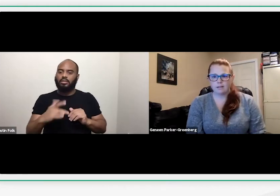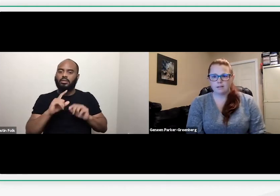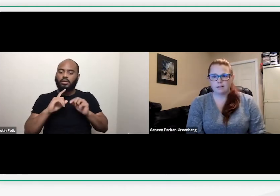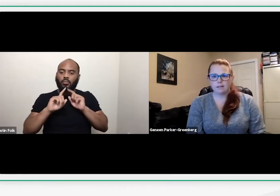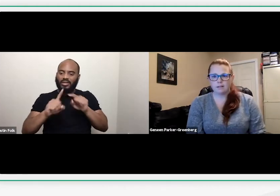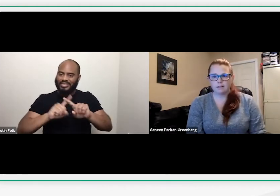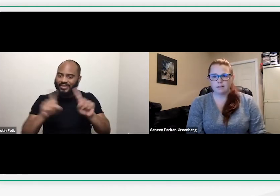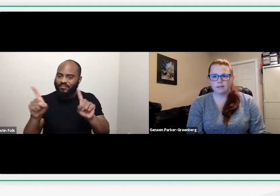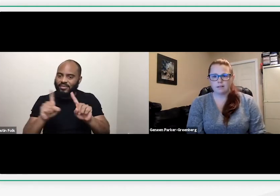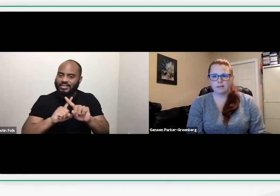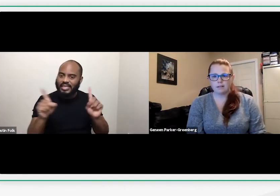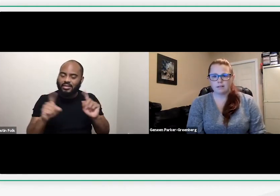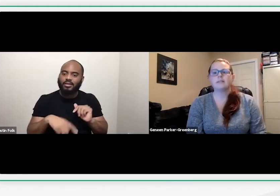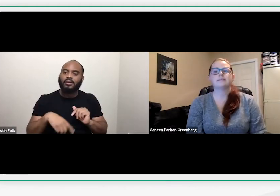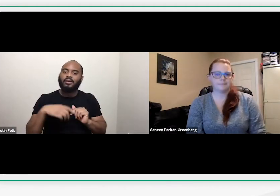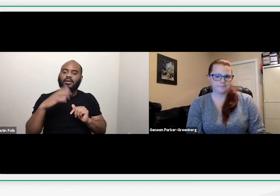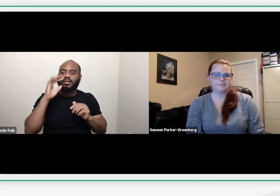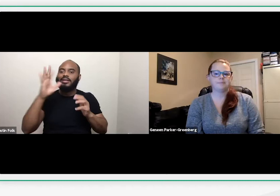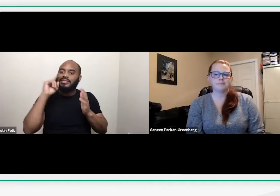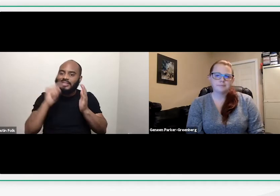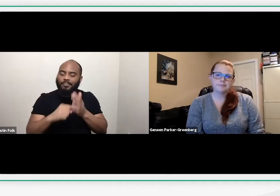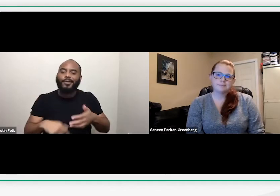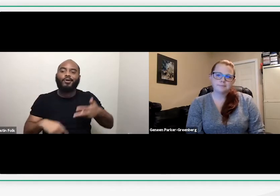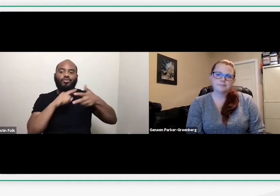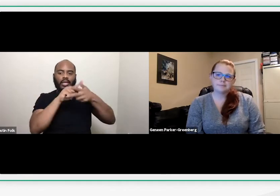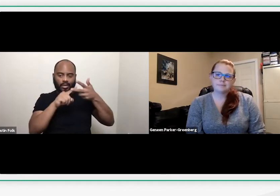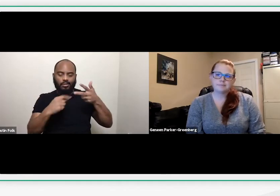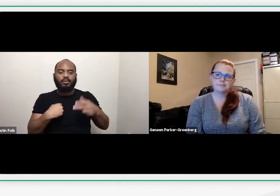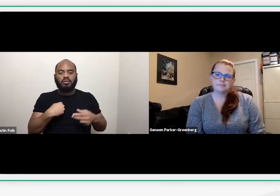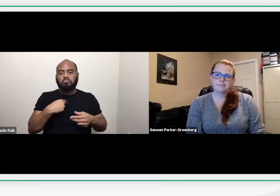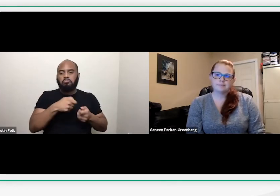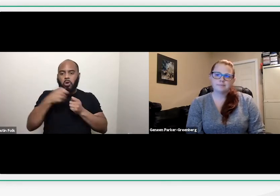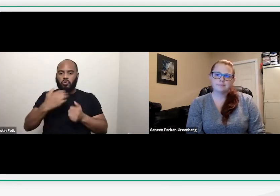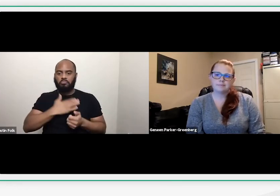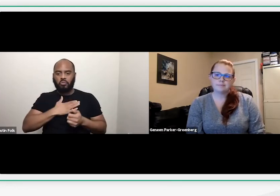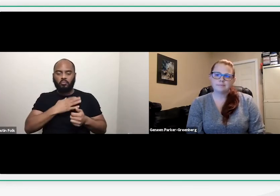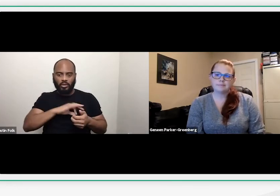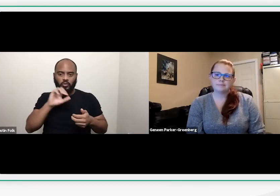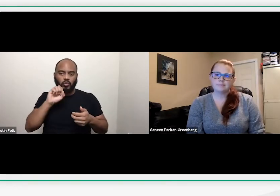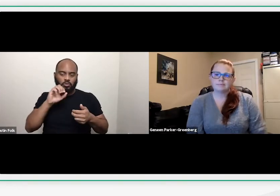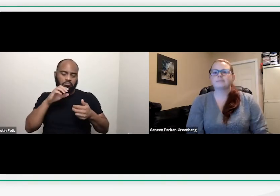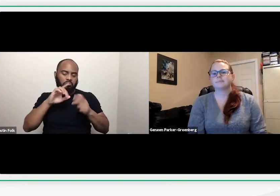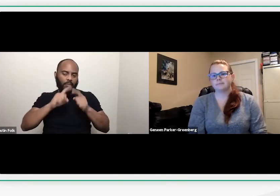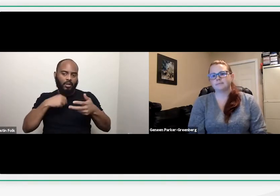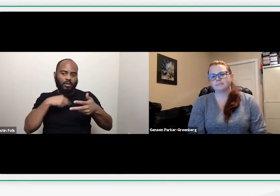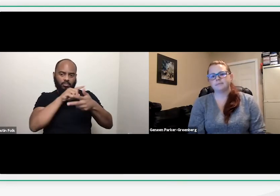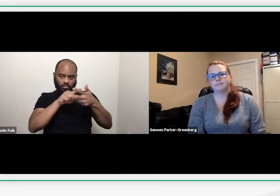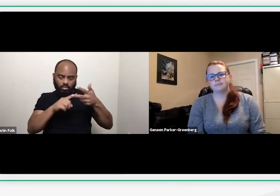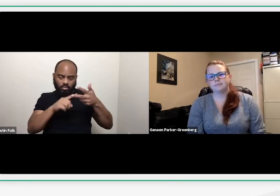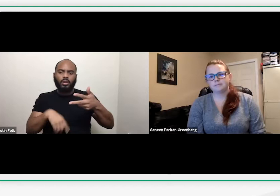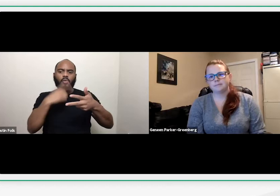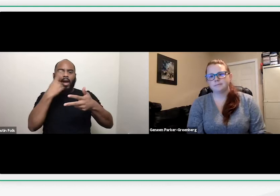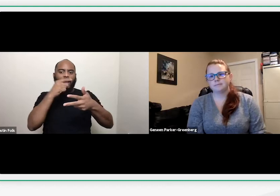Thank you, Janine, for that. Also, I've noticed there's different responses amongst the credit